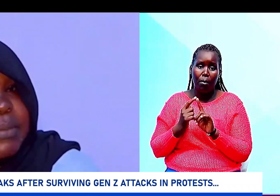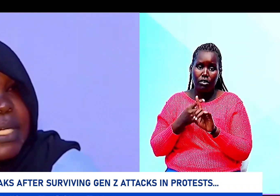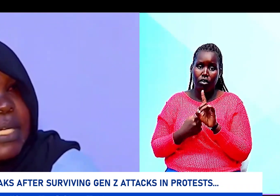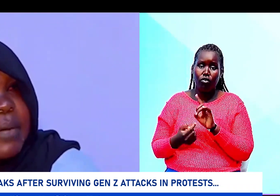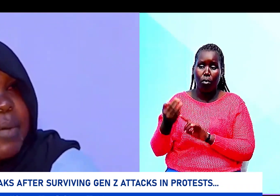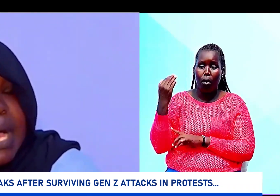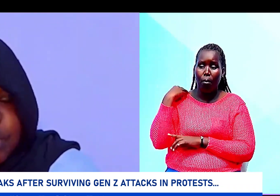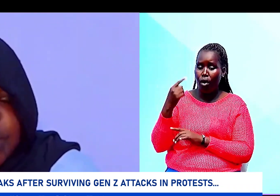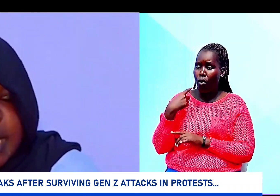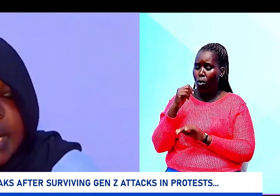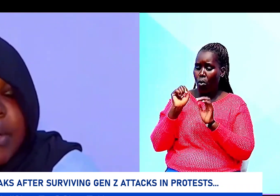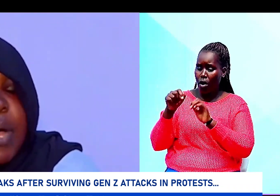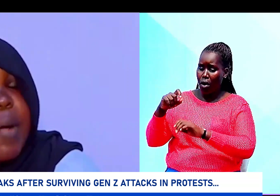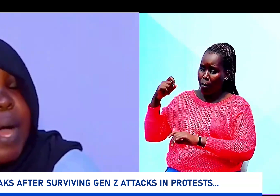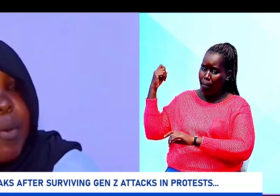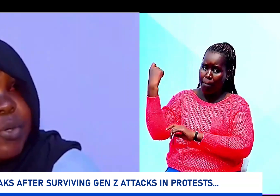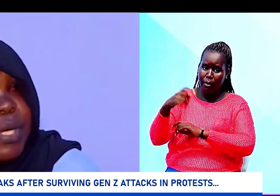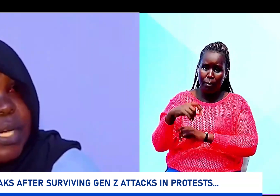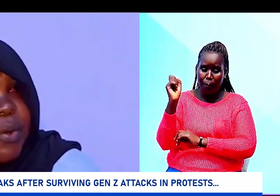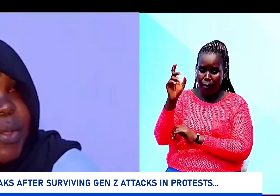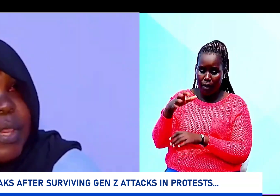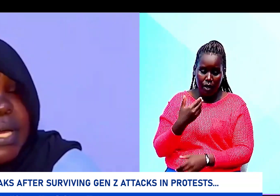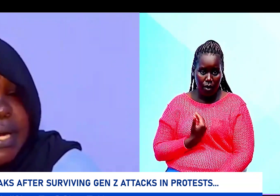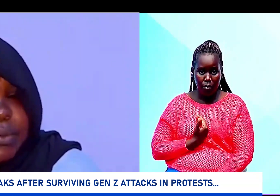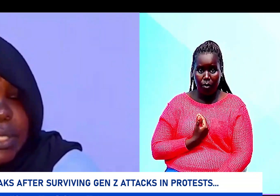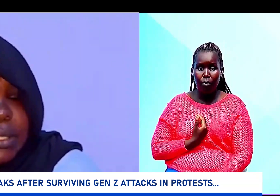me. I was already on the ground,